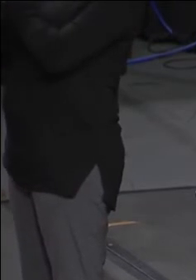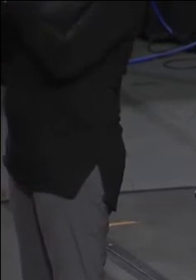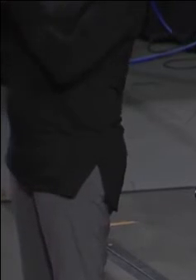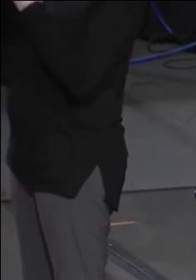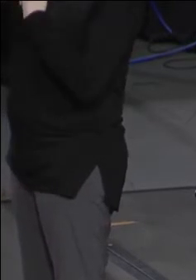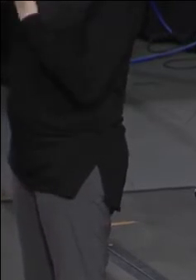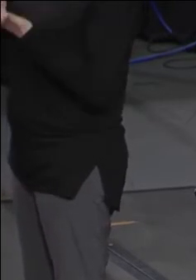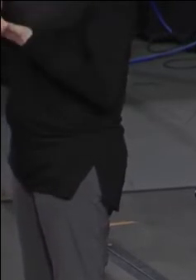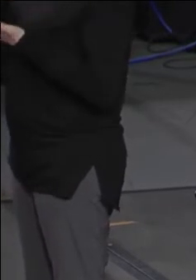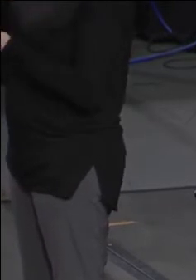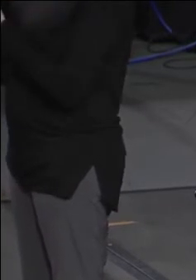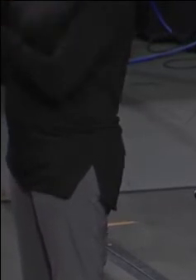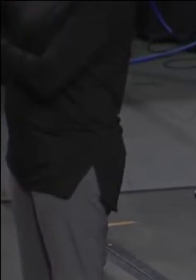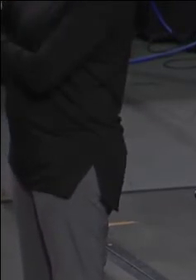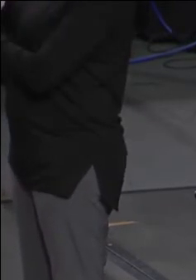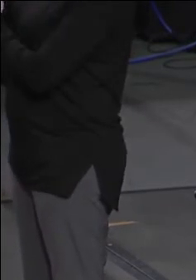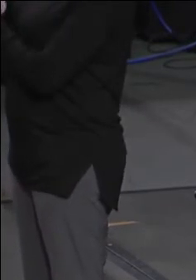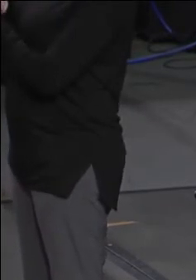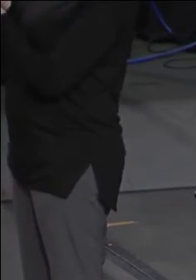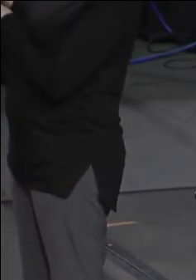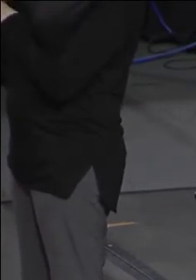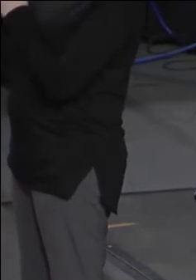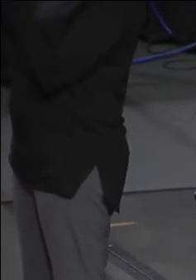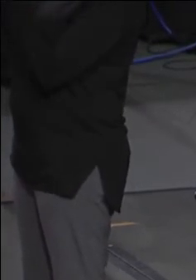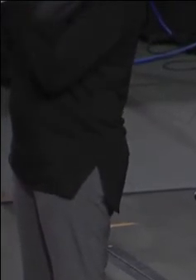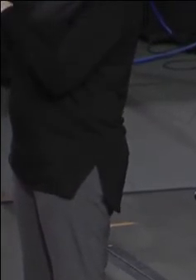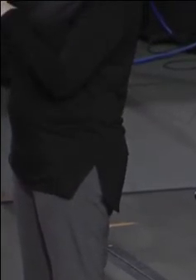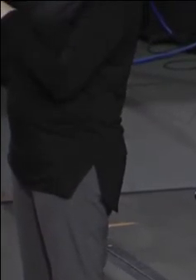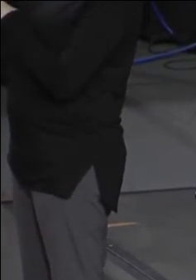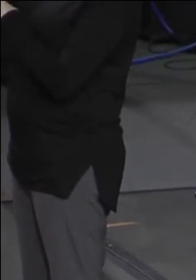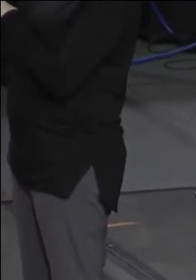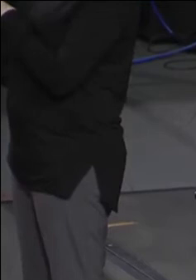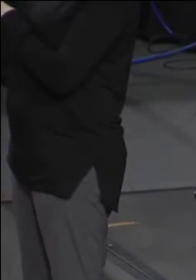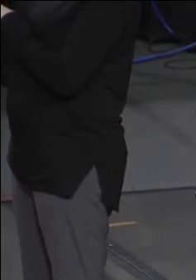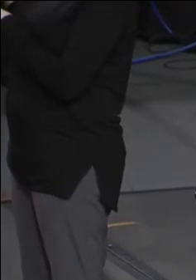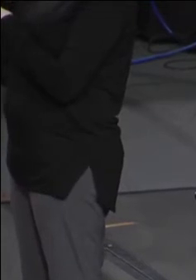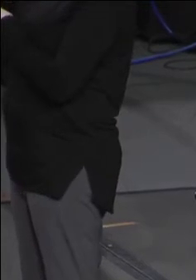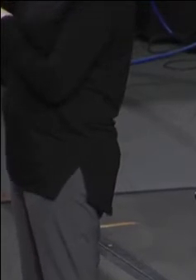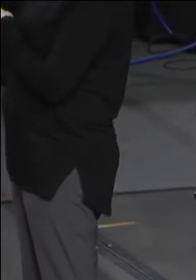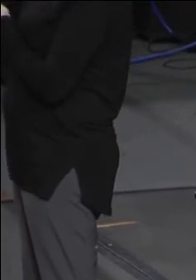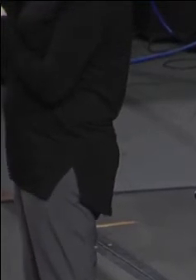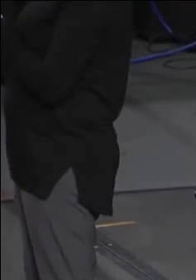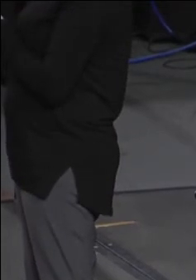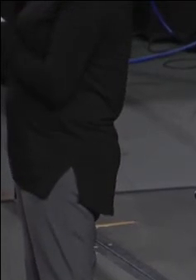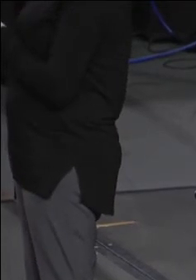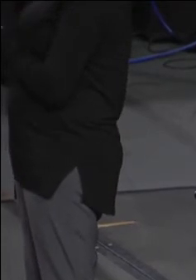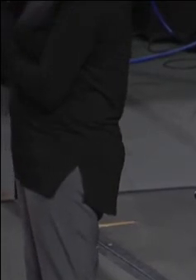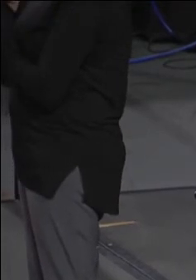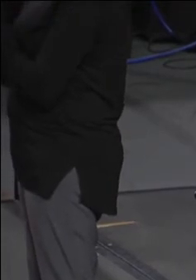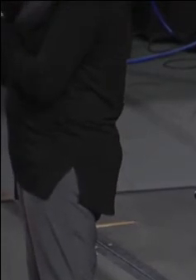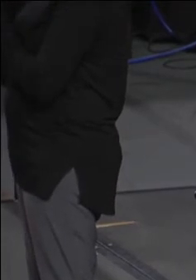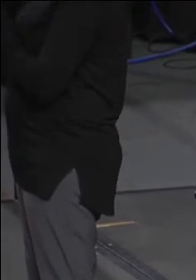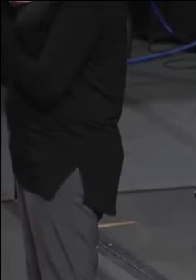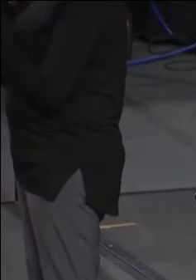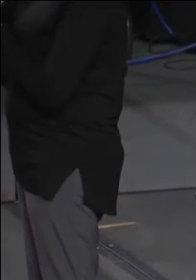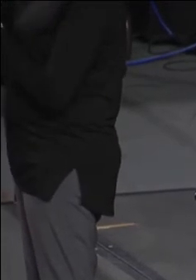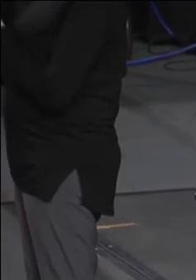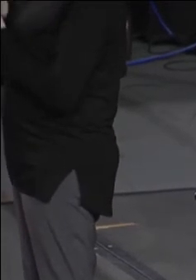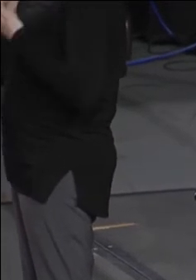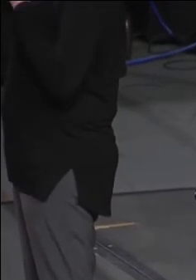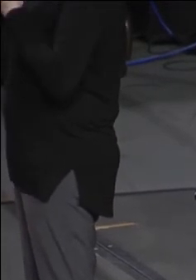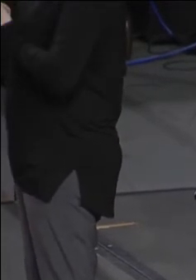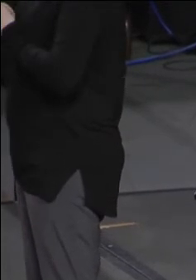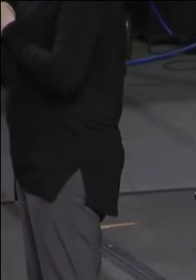tragically passed away in 2013, Bruce Day, I miss him dearly, used to always tell me, life is like a roller